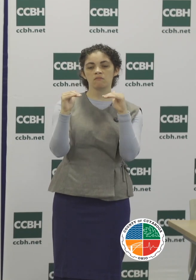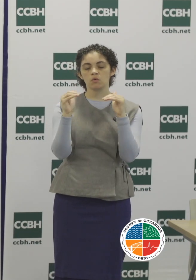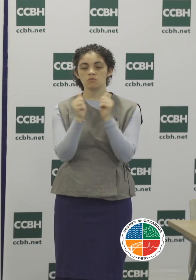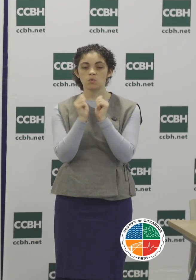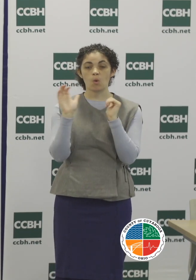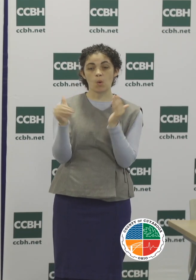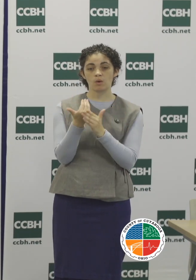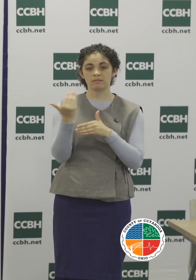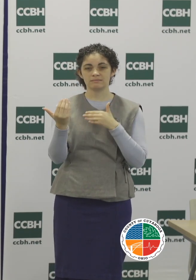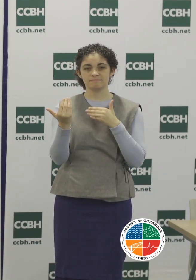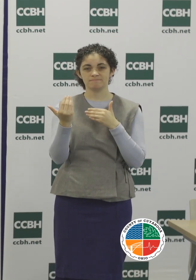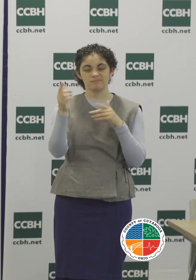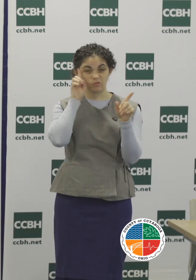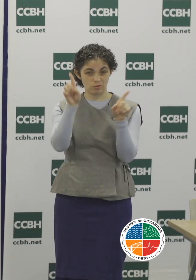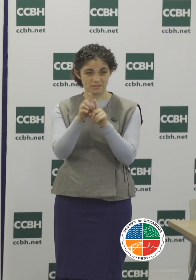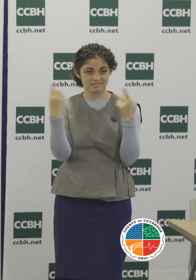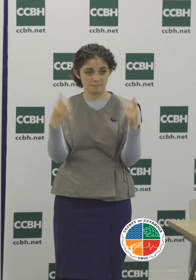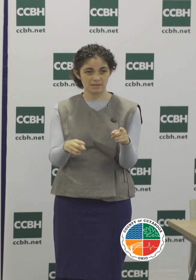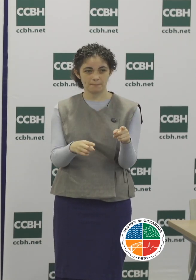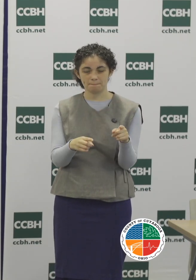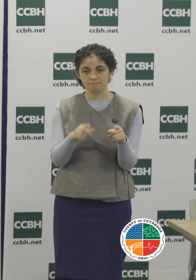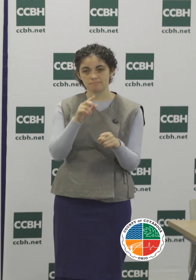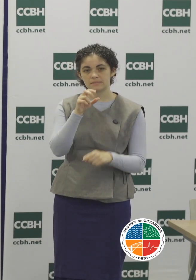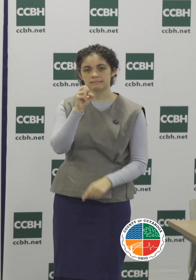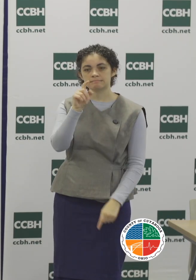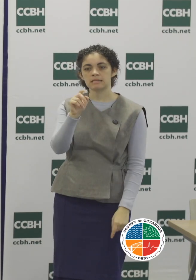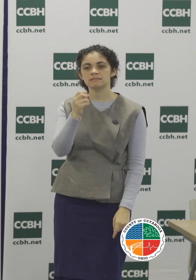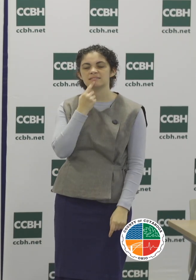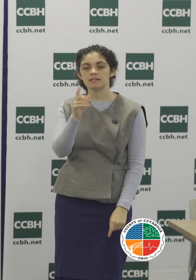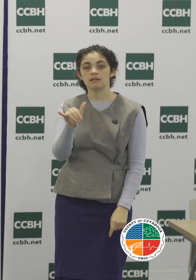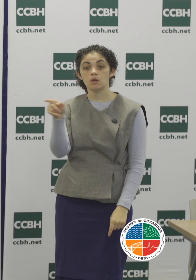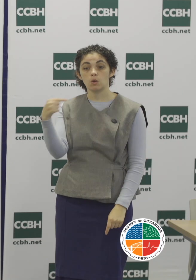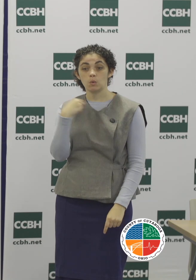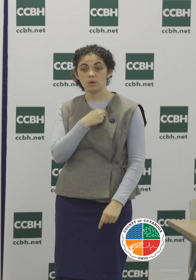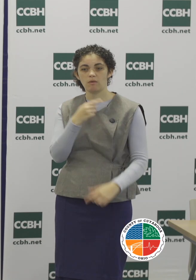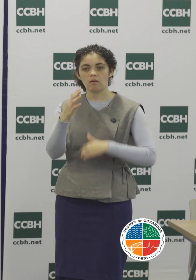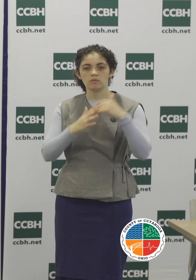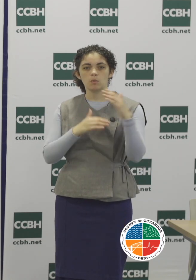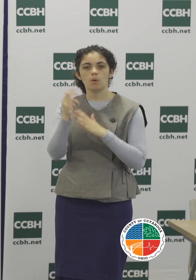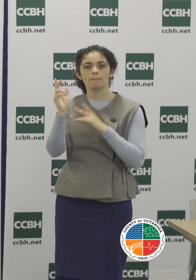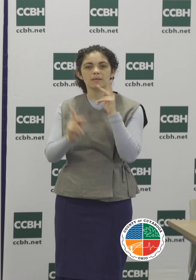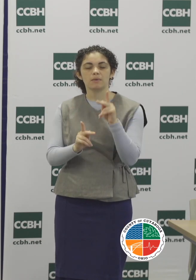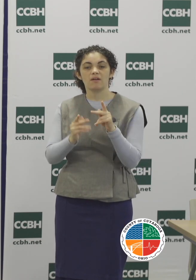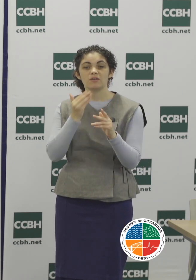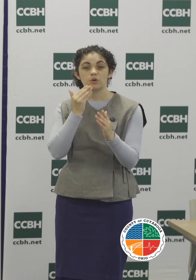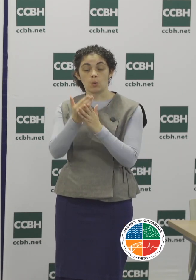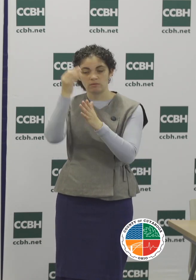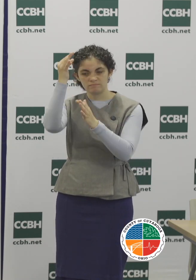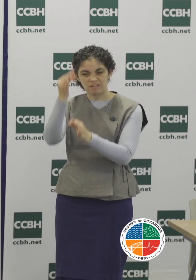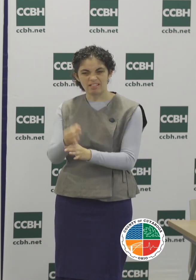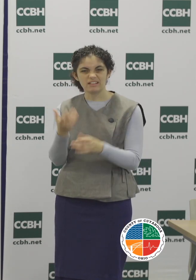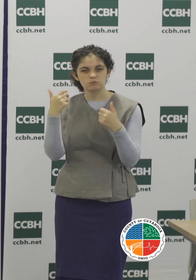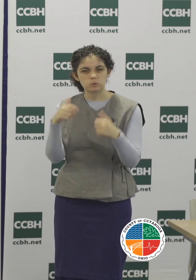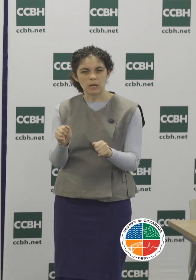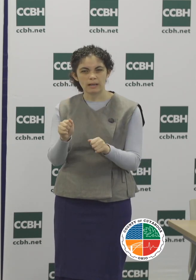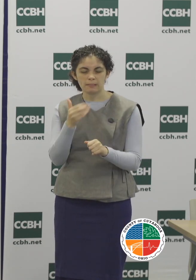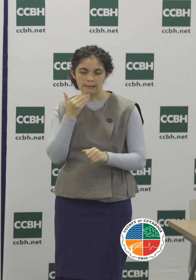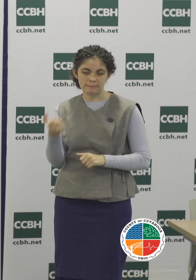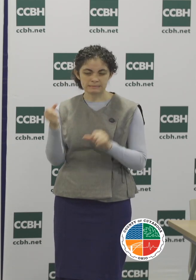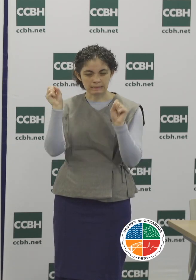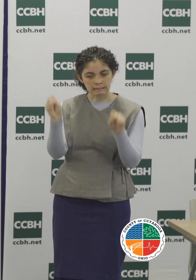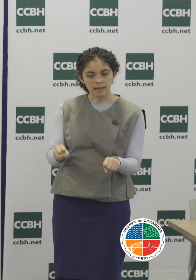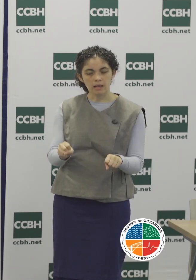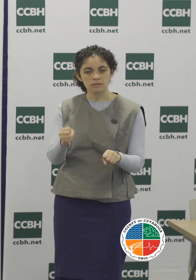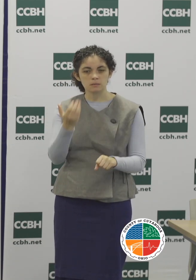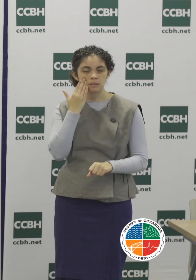we're seeing? I think what we're comfortable is that people are making a good faith effort to comply as they